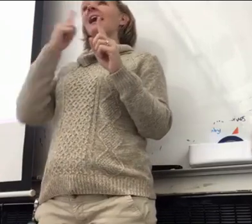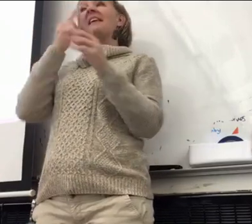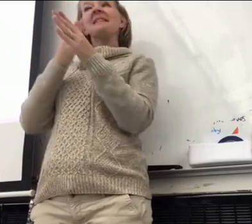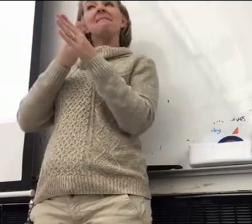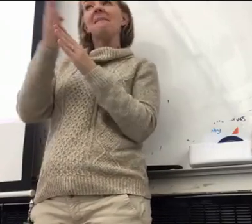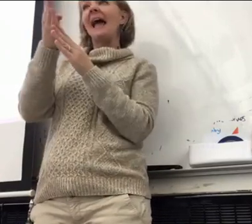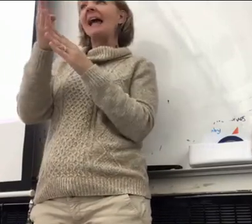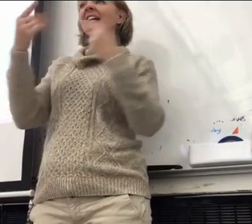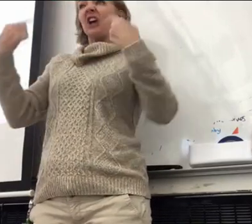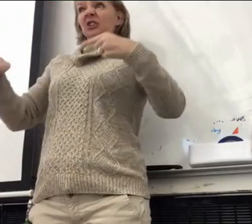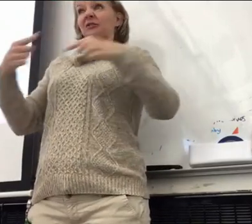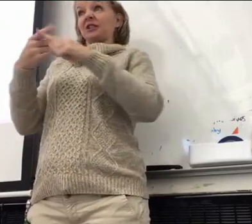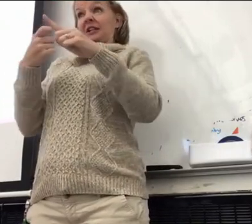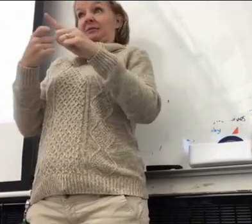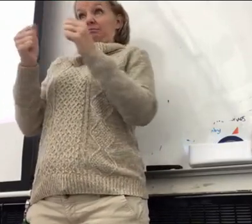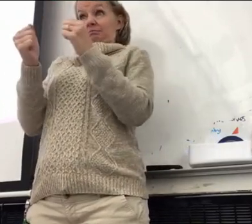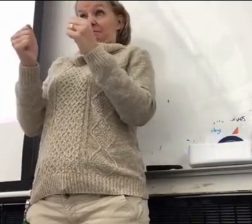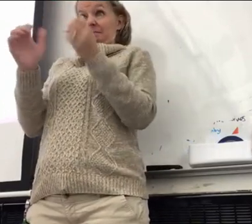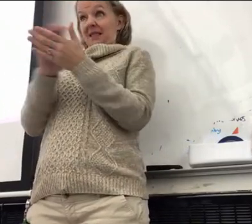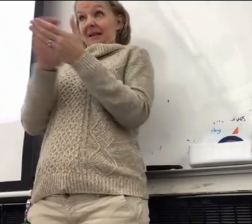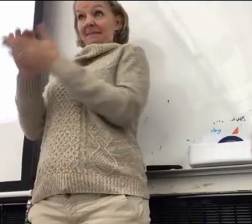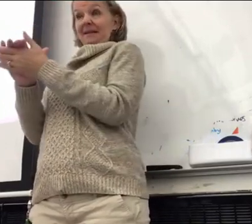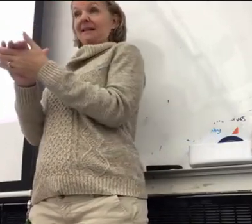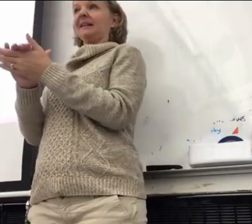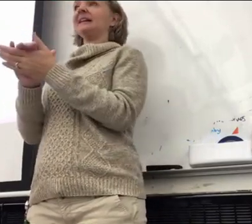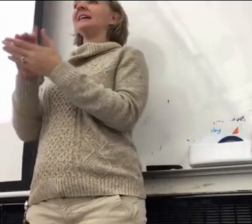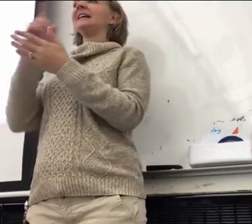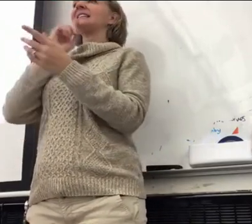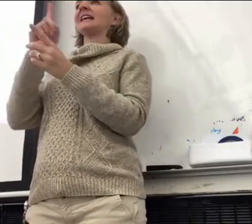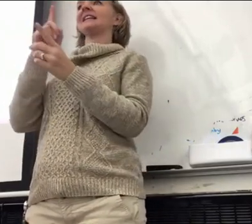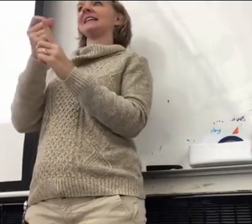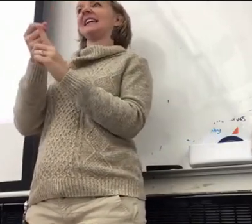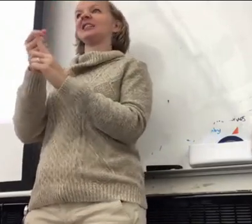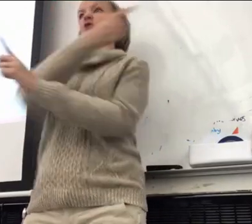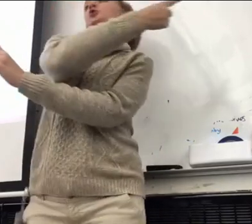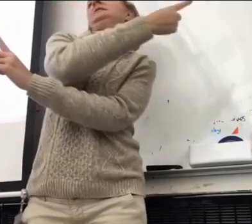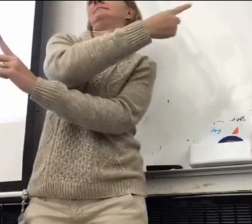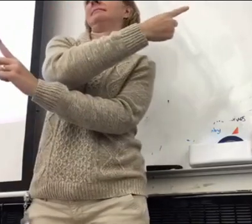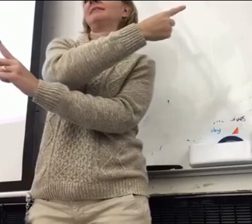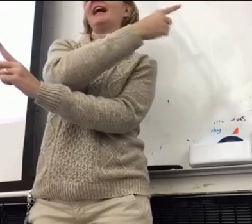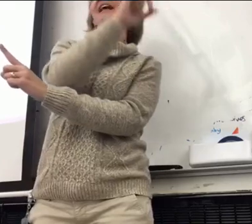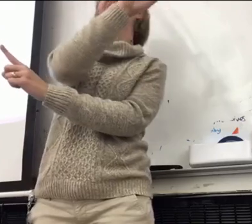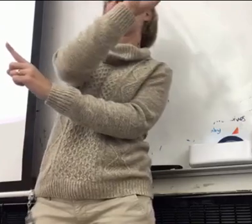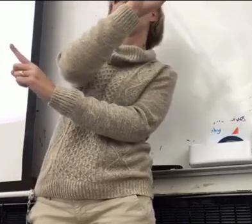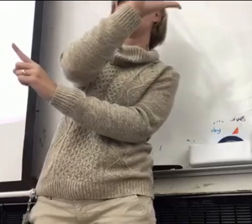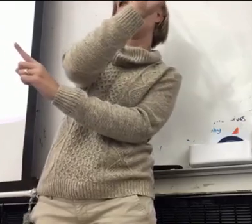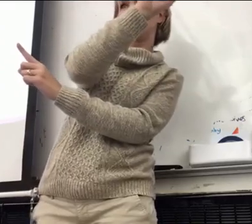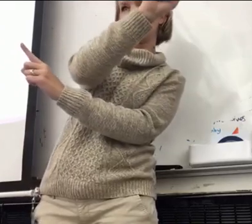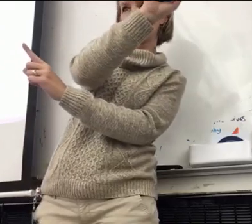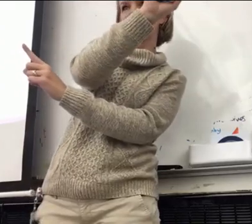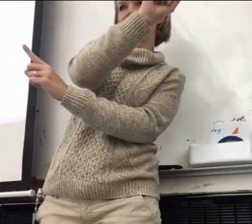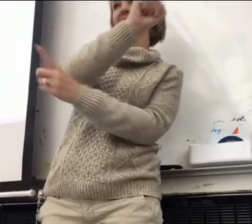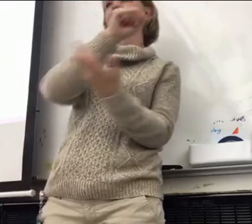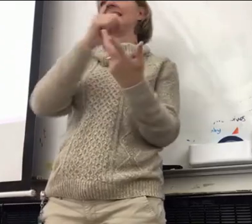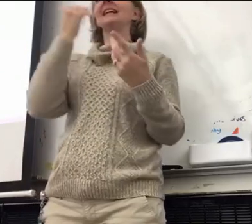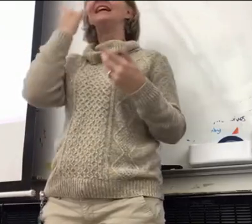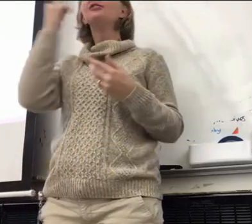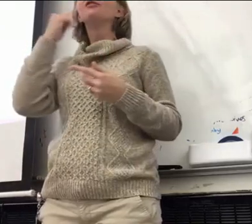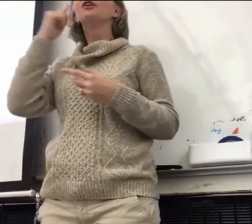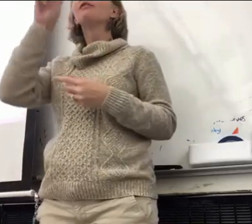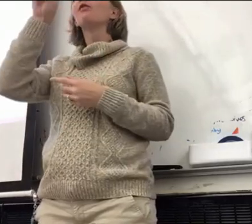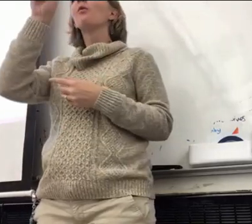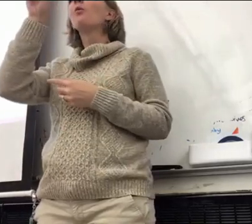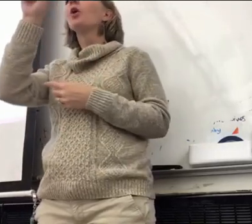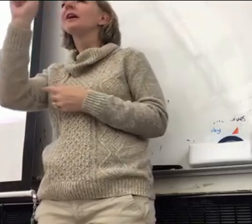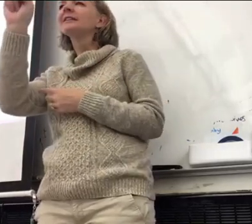major controversy from polygamy comes from the extremist part of it, which is the FLDS group that is the extremist group. If you've heard of Jeff